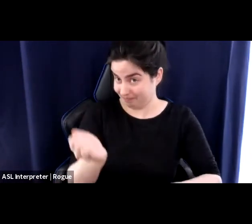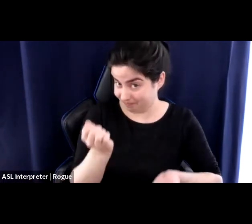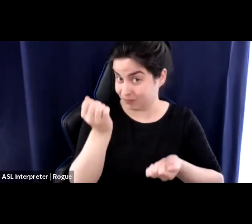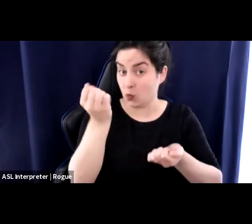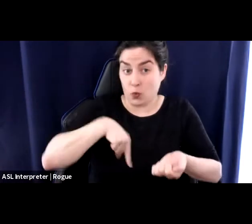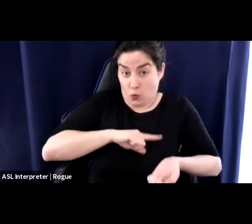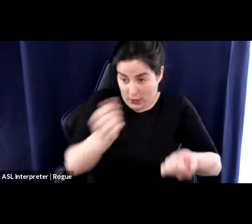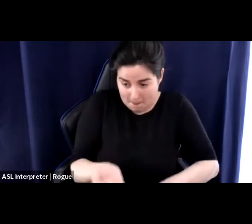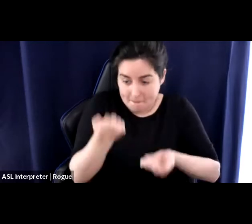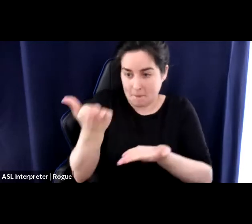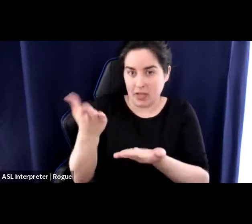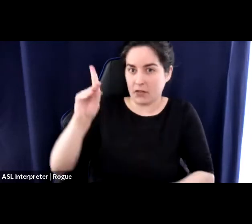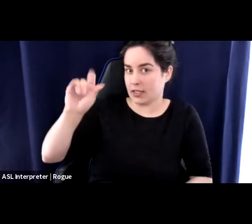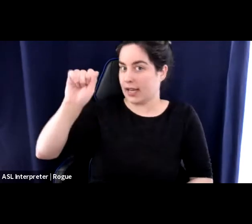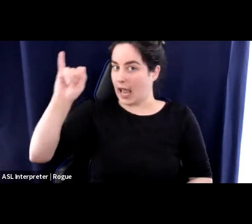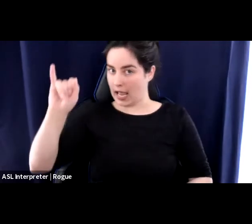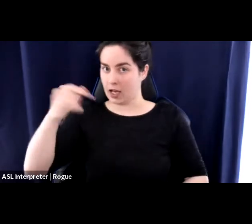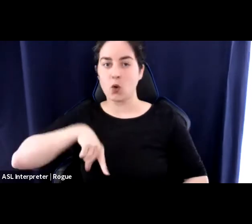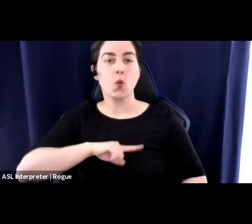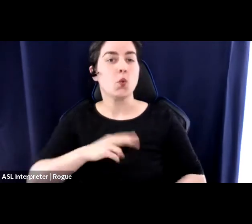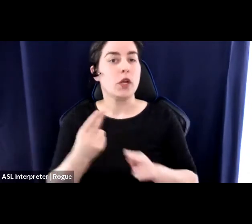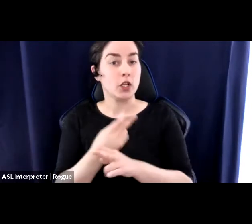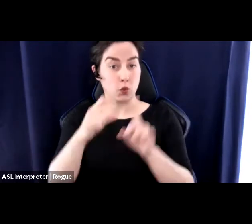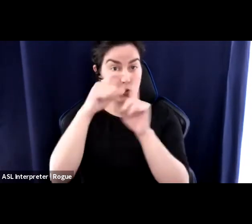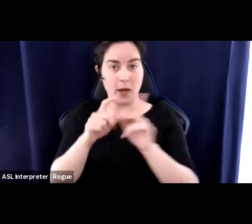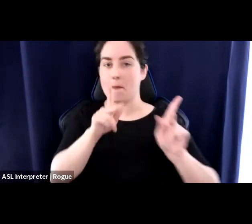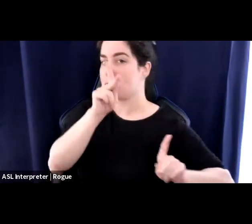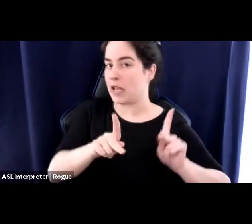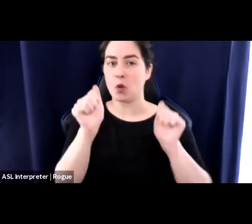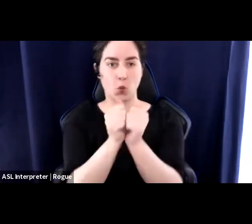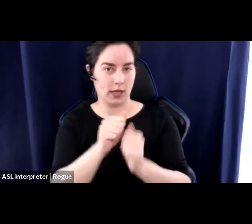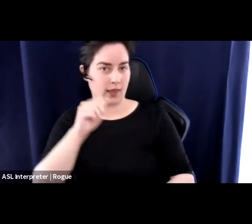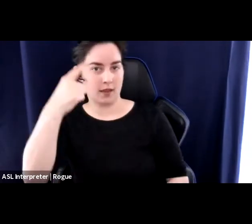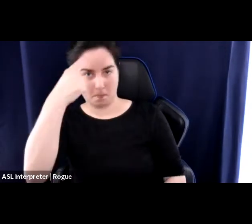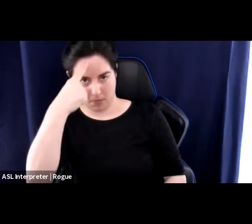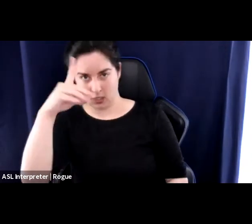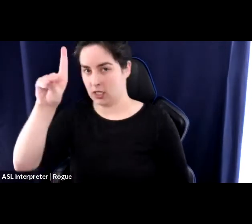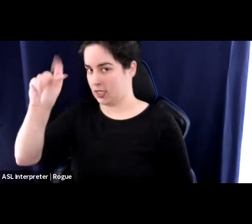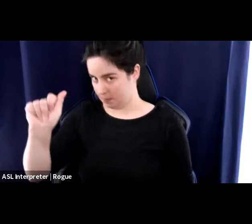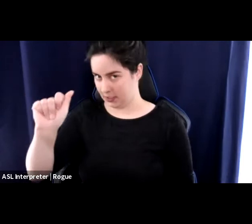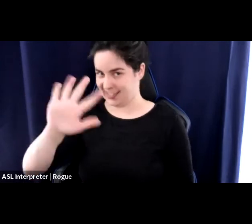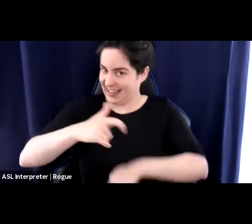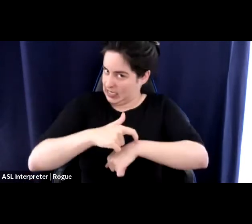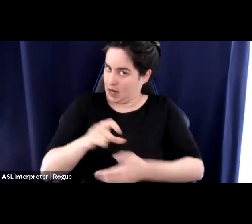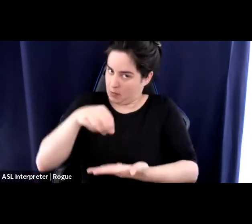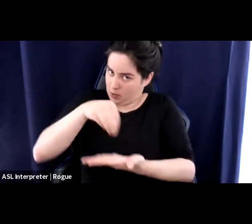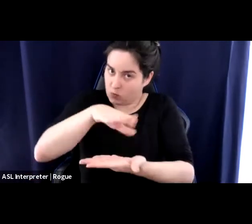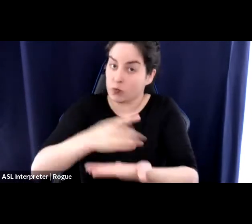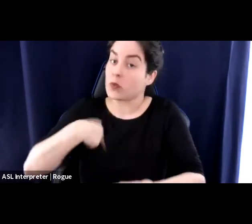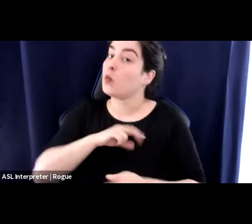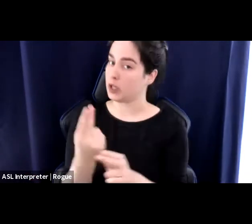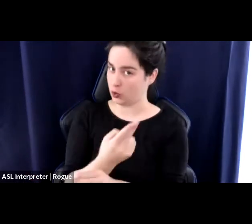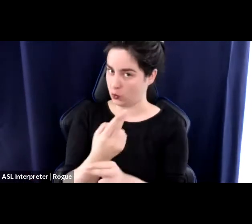of people with mental disabilities at the time. So I do want to note that the